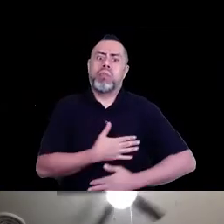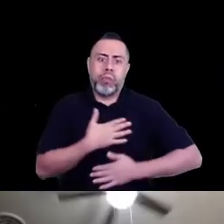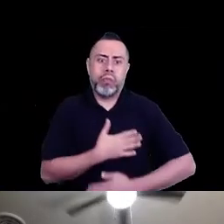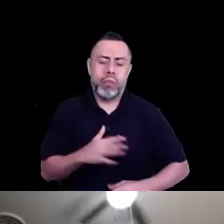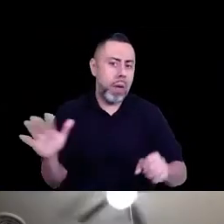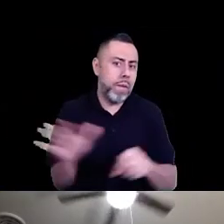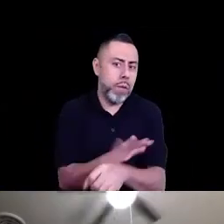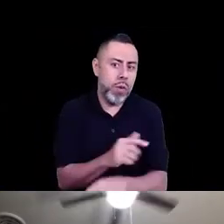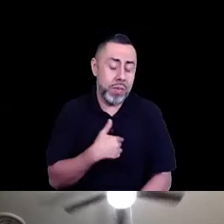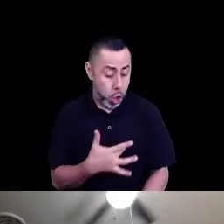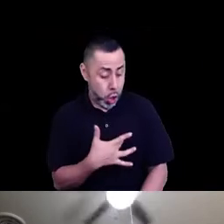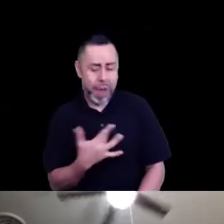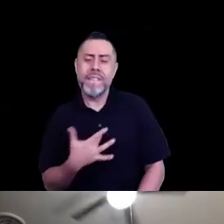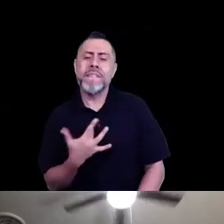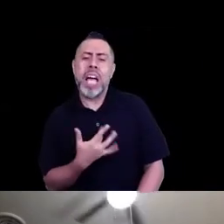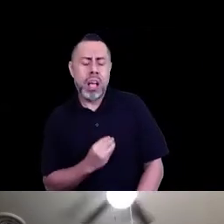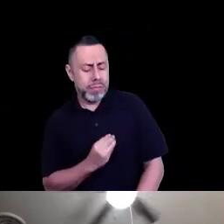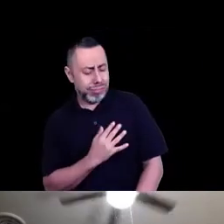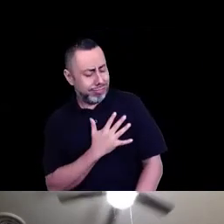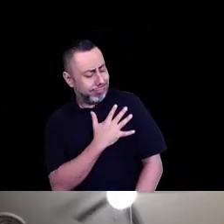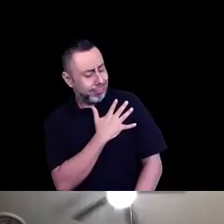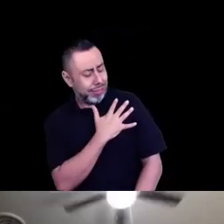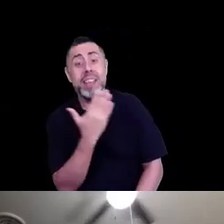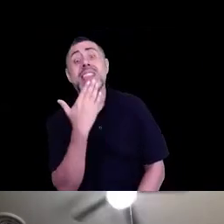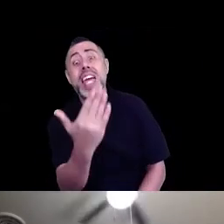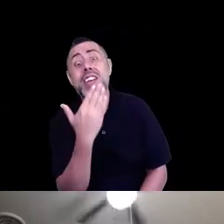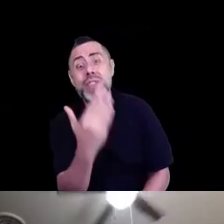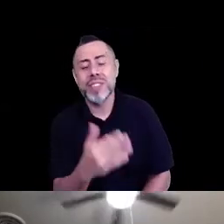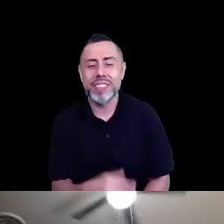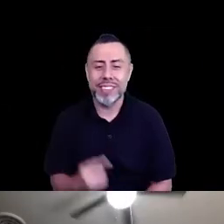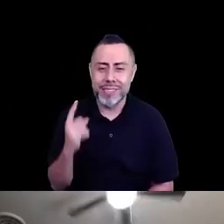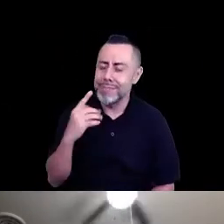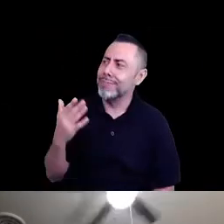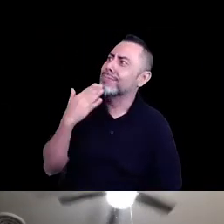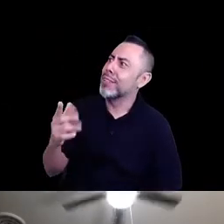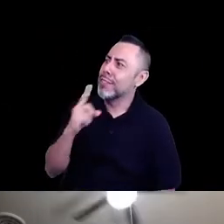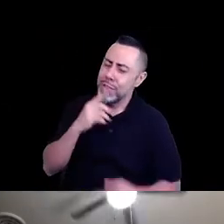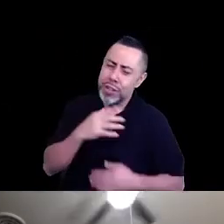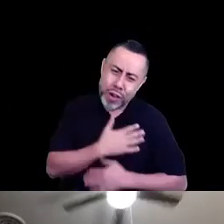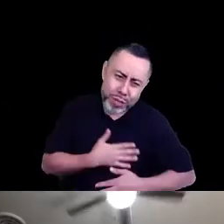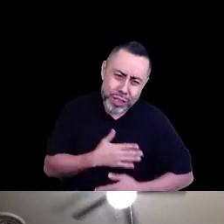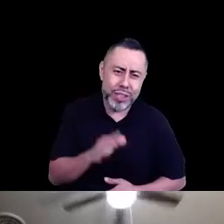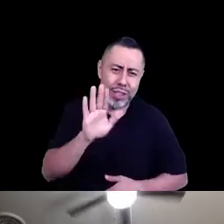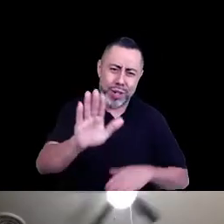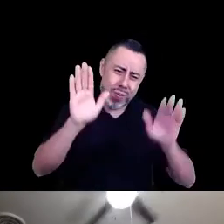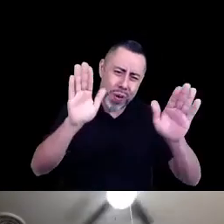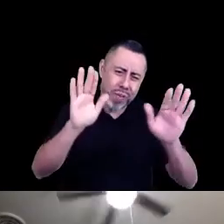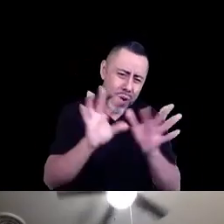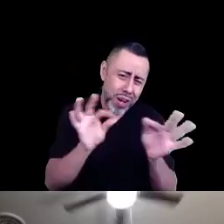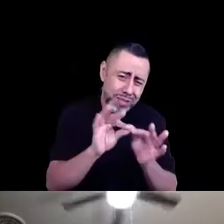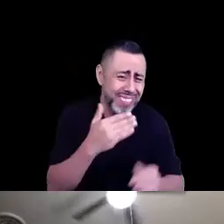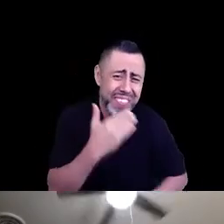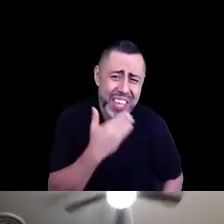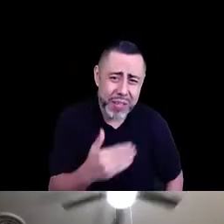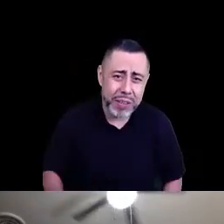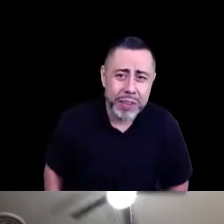my heart. Thank you. Thank you. I appreciate those wonderful comments. Thank you.